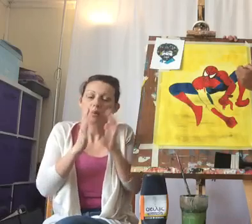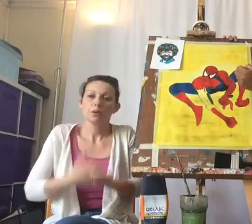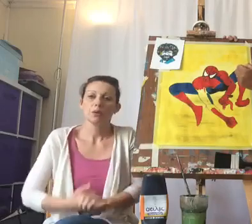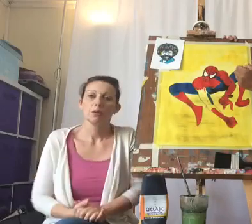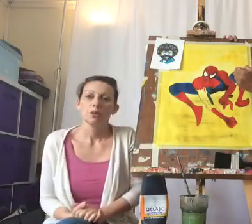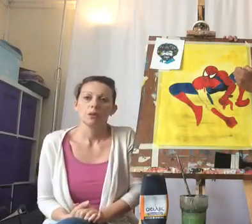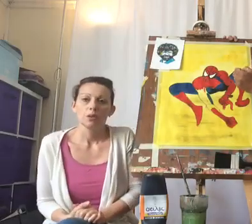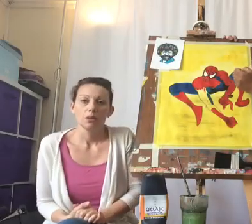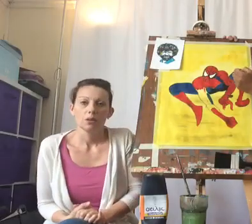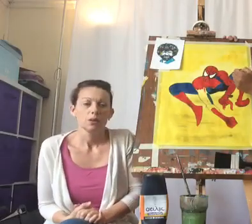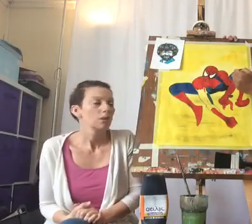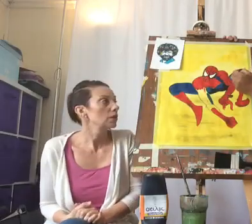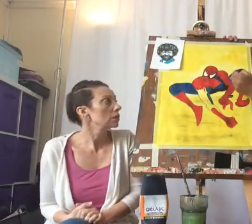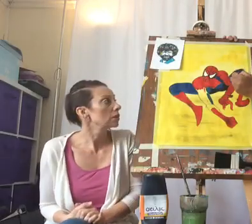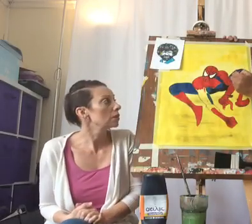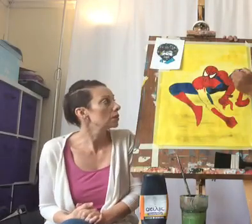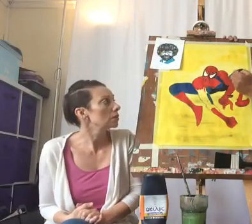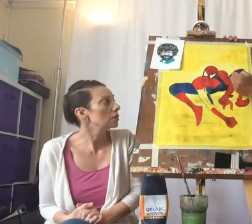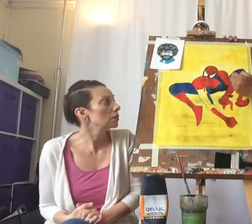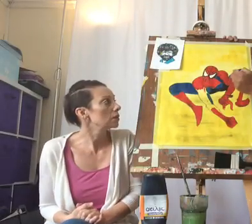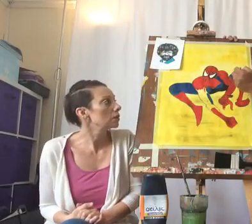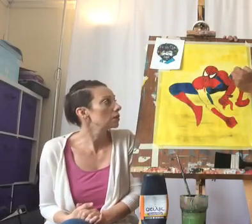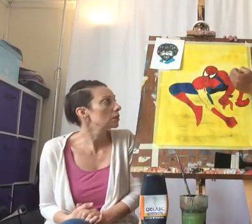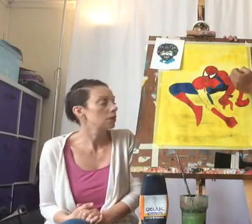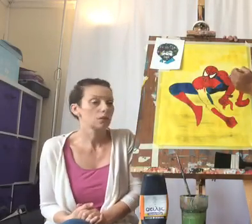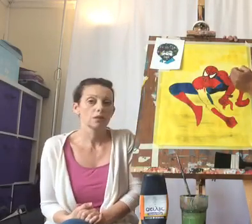And where his legs are,